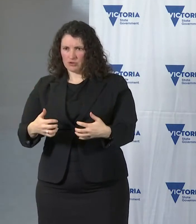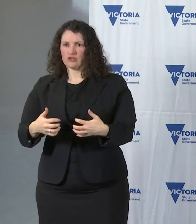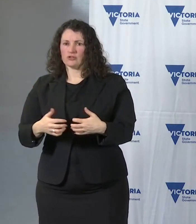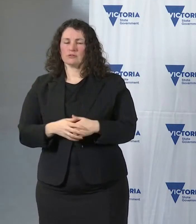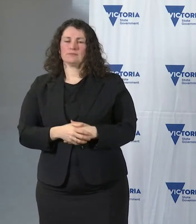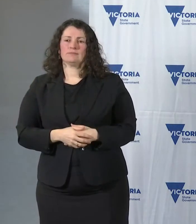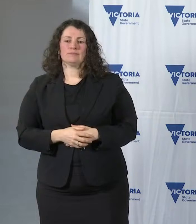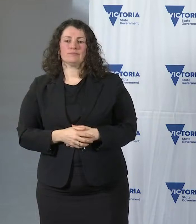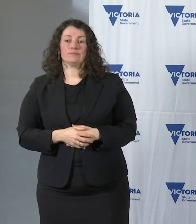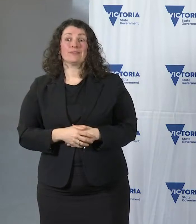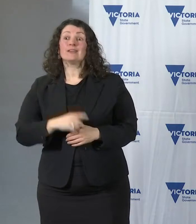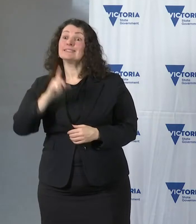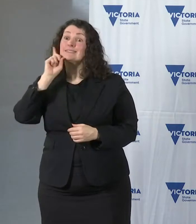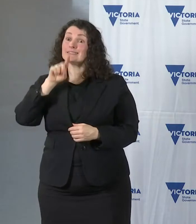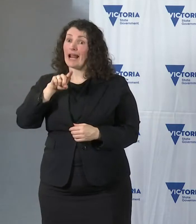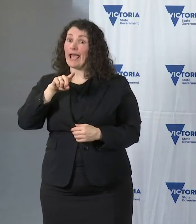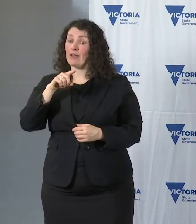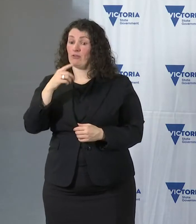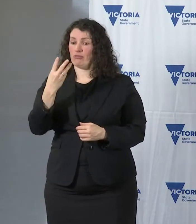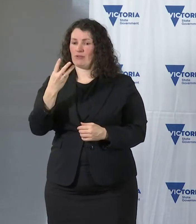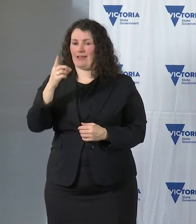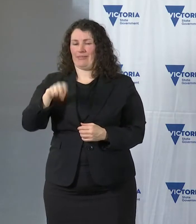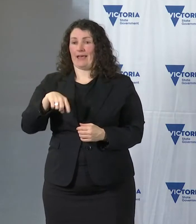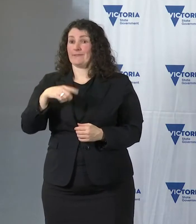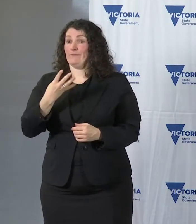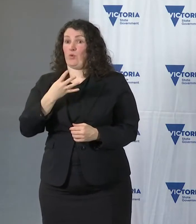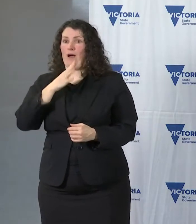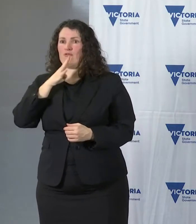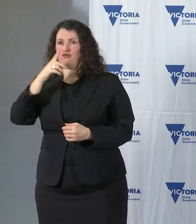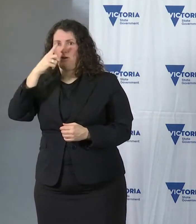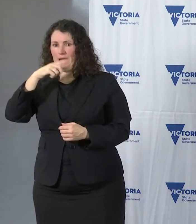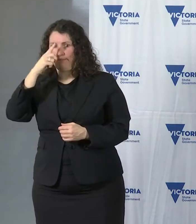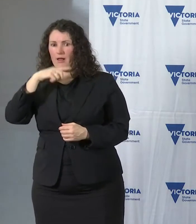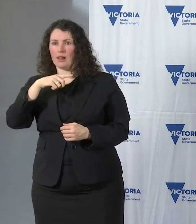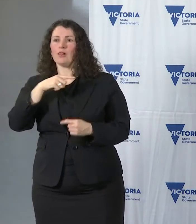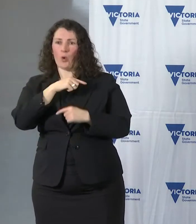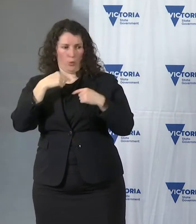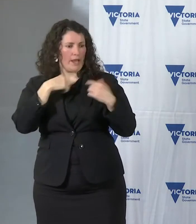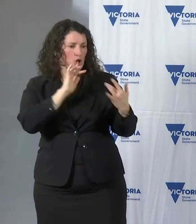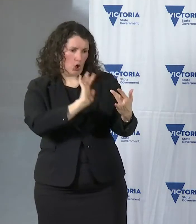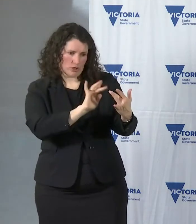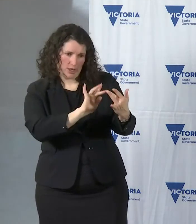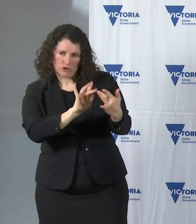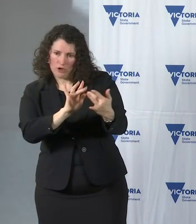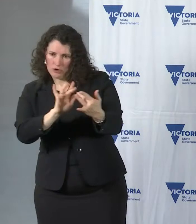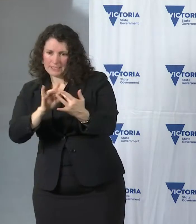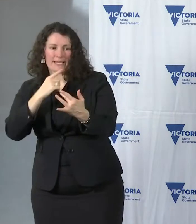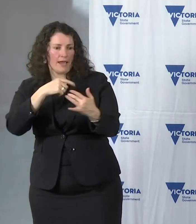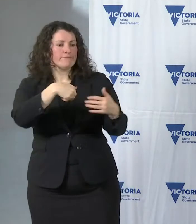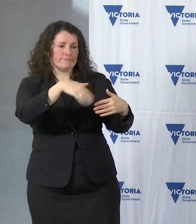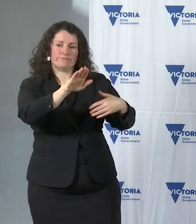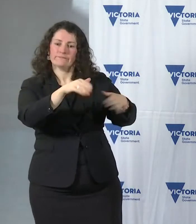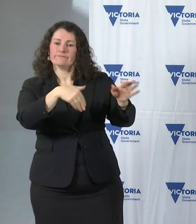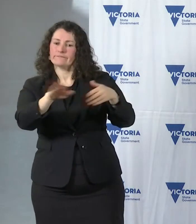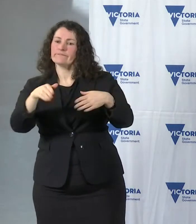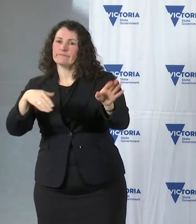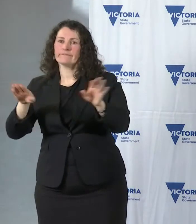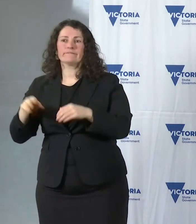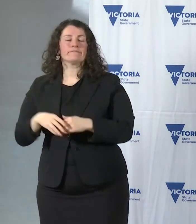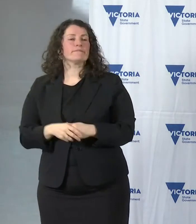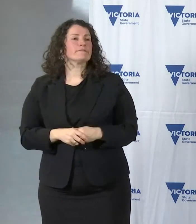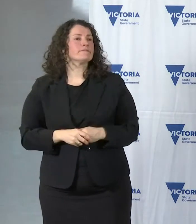clear 3,400 people yesterday. Over 11,000 cleared to date is really excellent progress. Let's